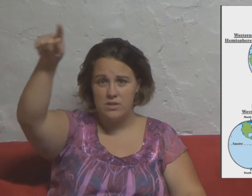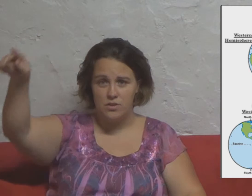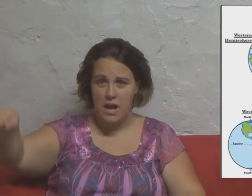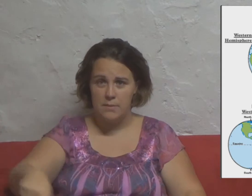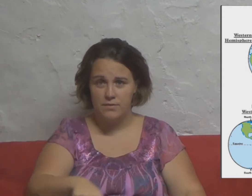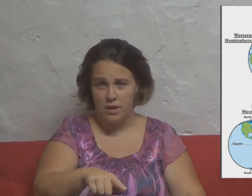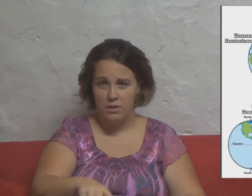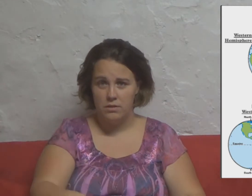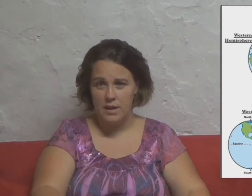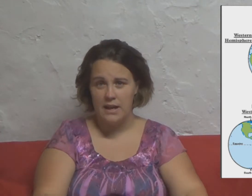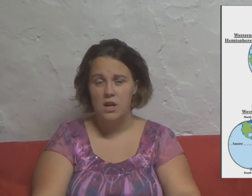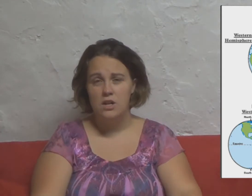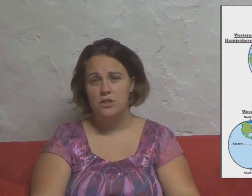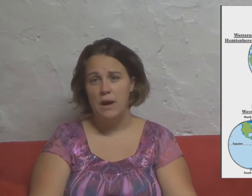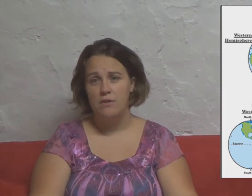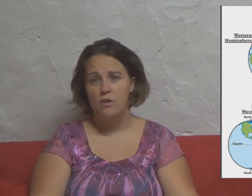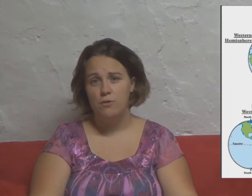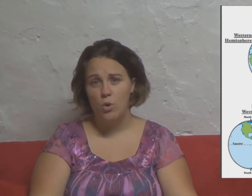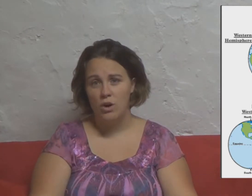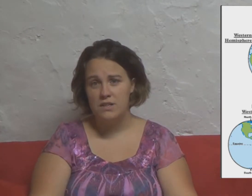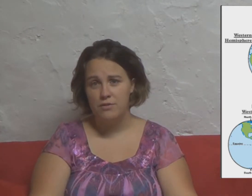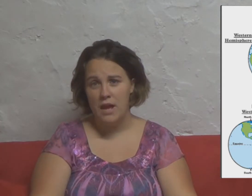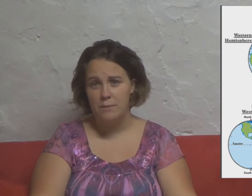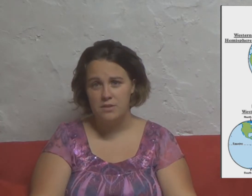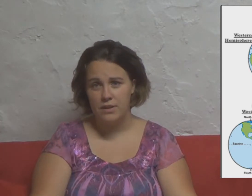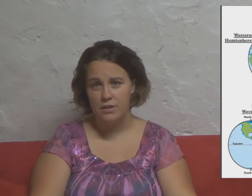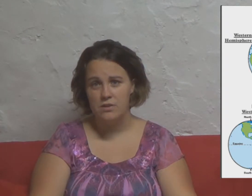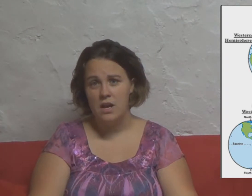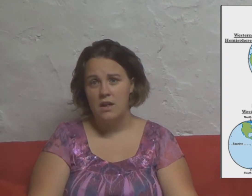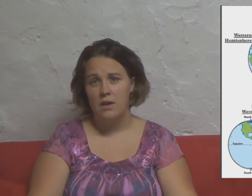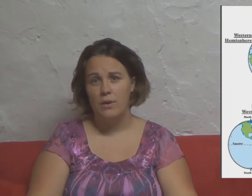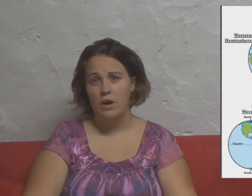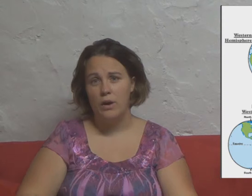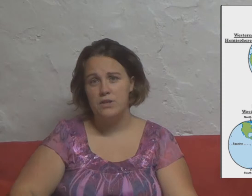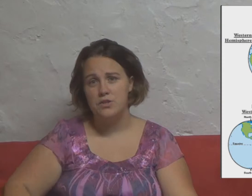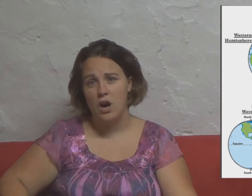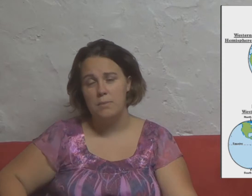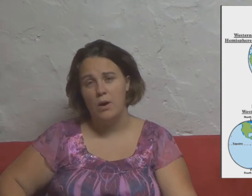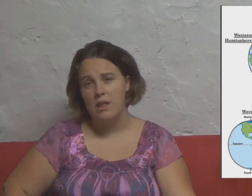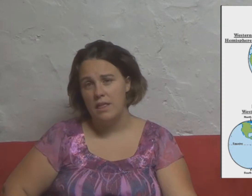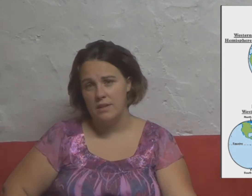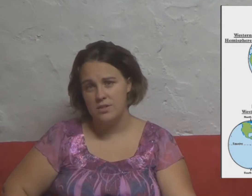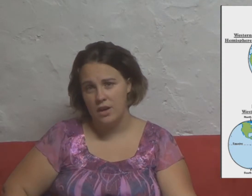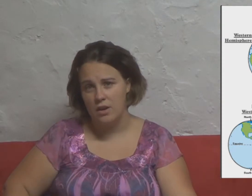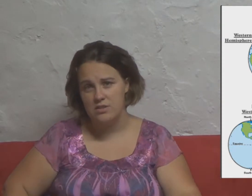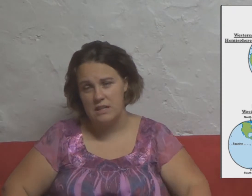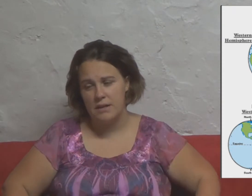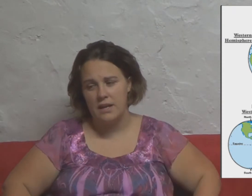western hemisphere. Okay? So you have 4 different hemispheres that we are going to talk about this year. And I'll say them again a